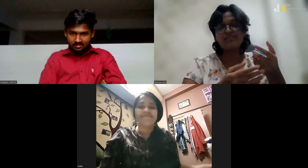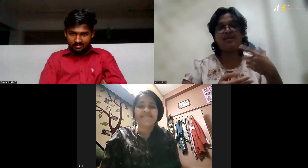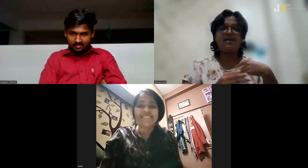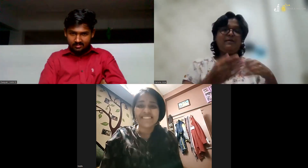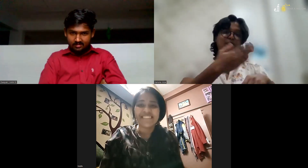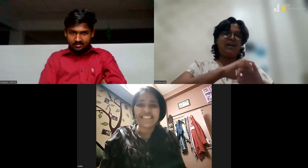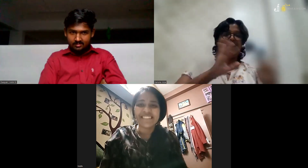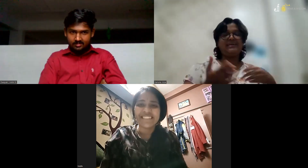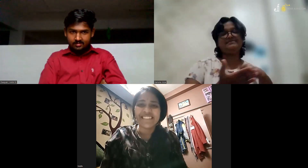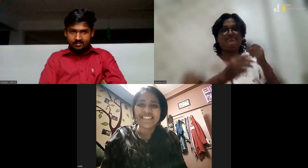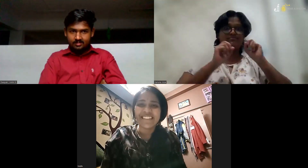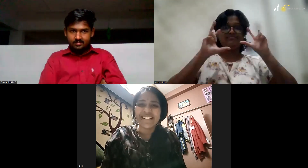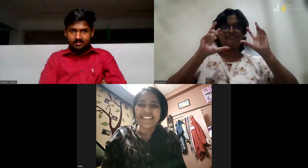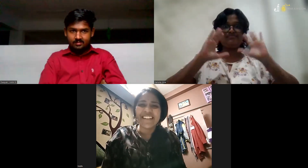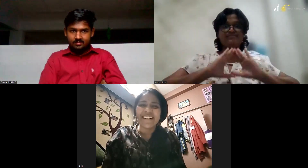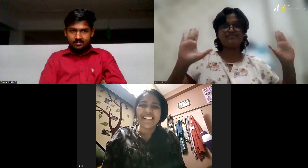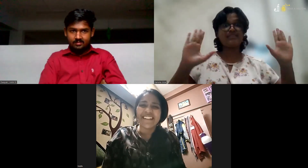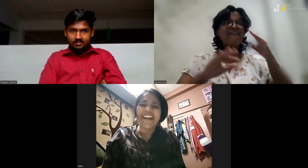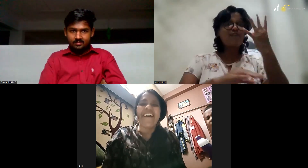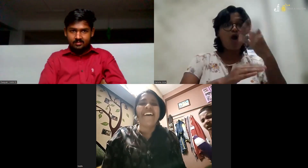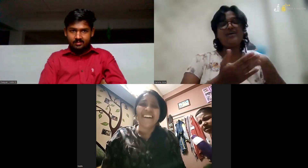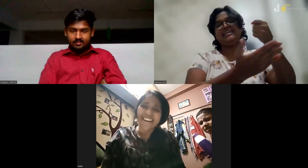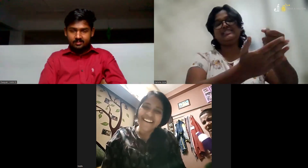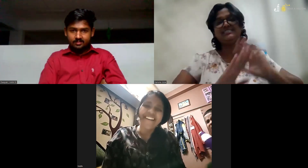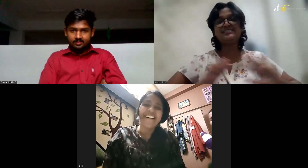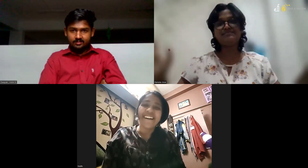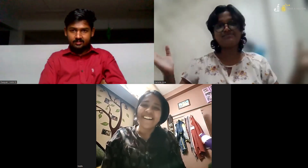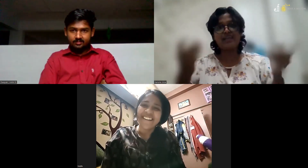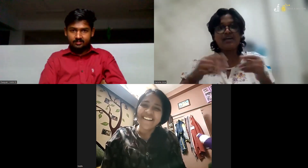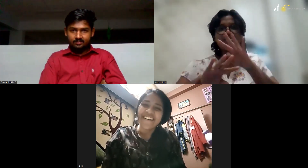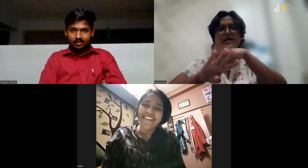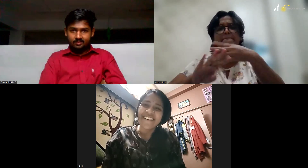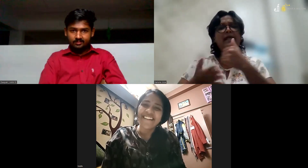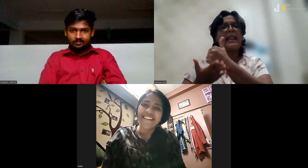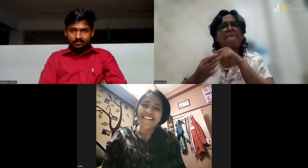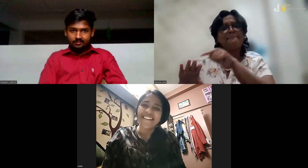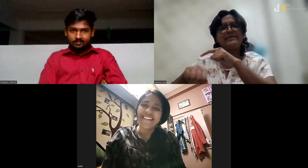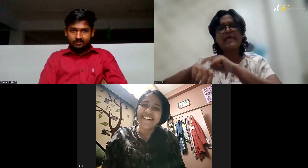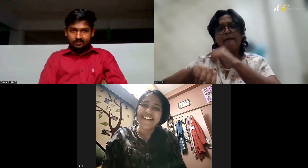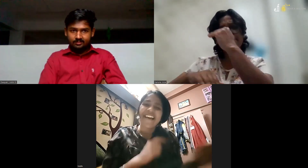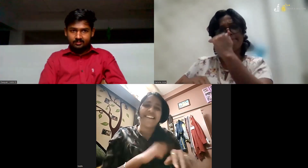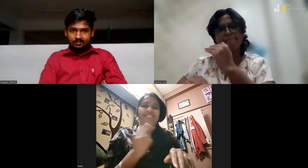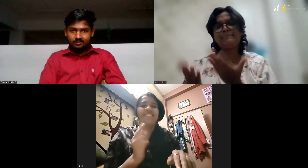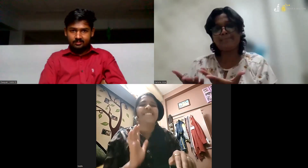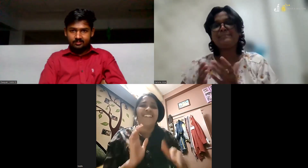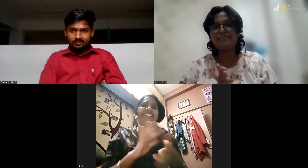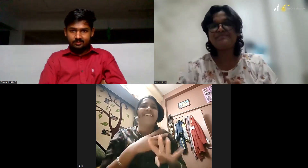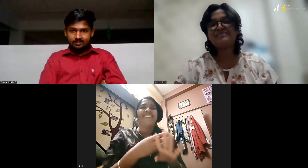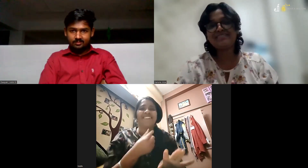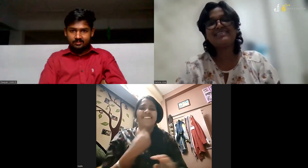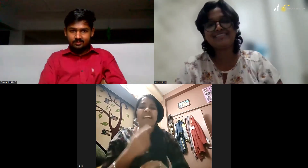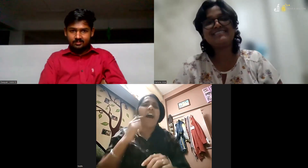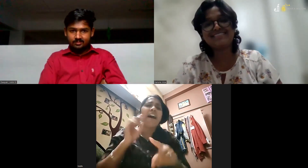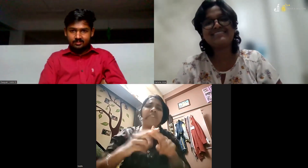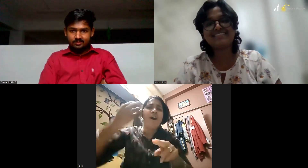scheduled person. If I'm going to reach in some time, then I'm quite awake at the time, and I'm quite careful. So this is